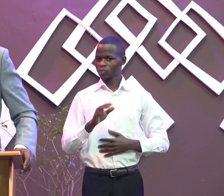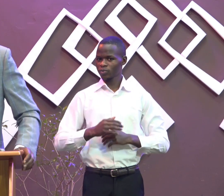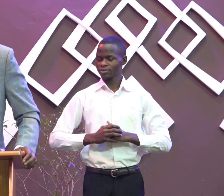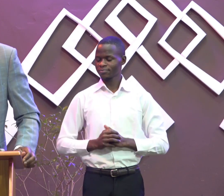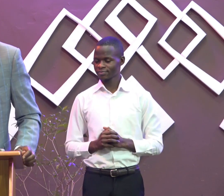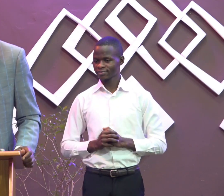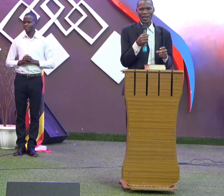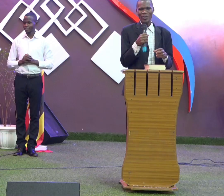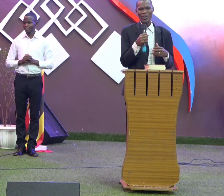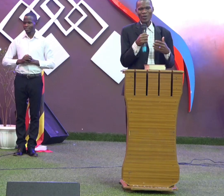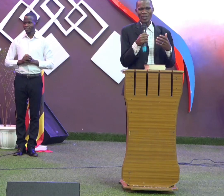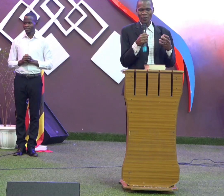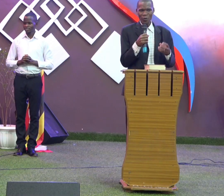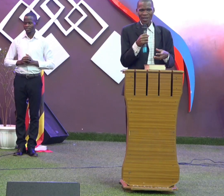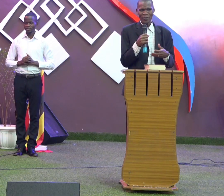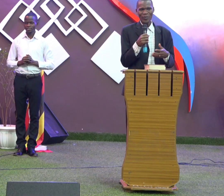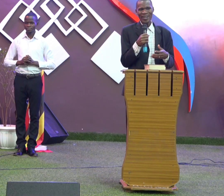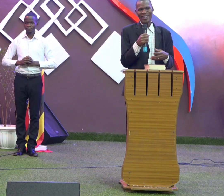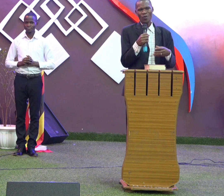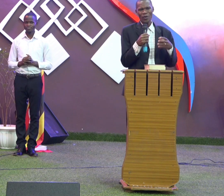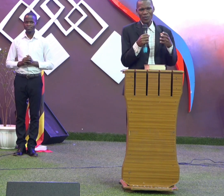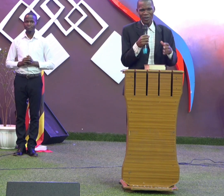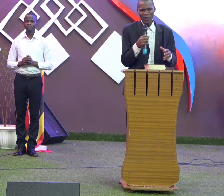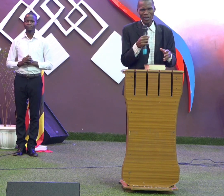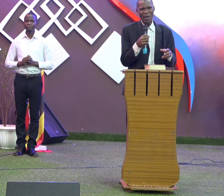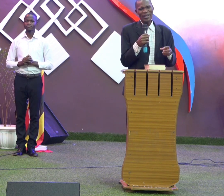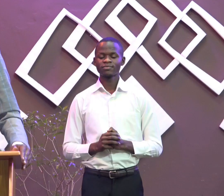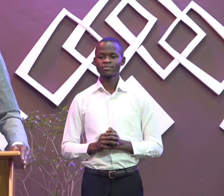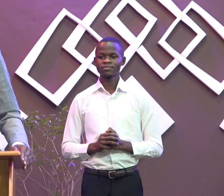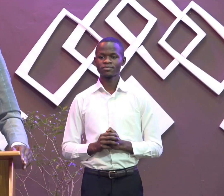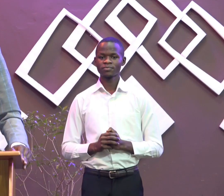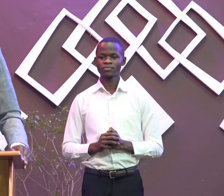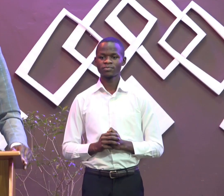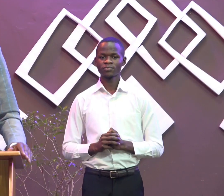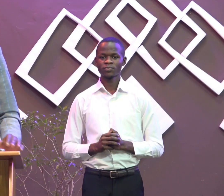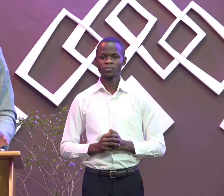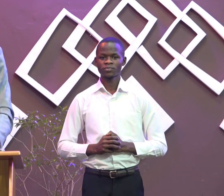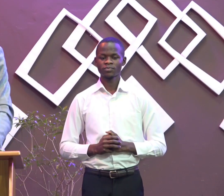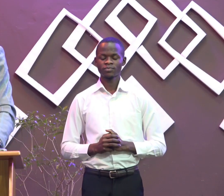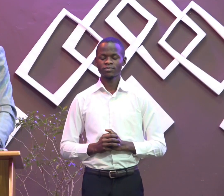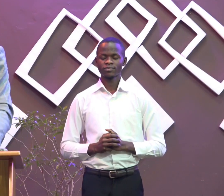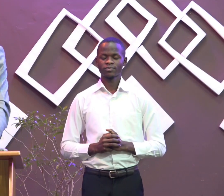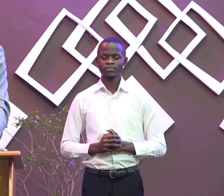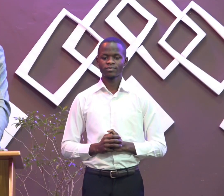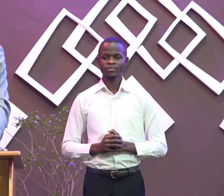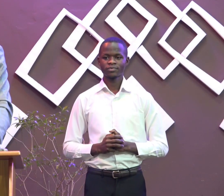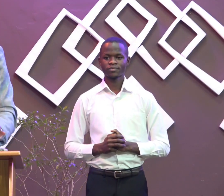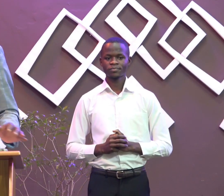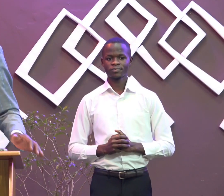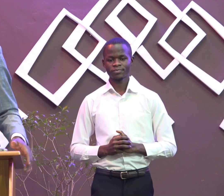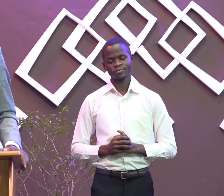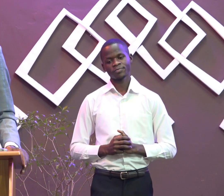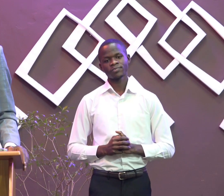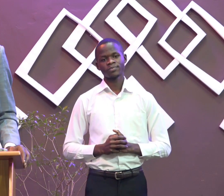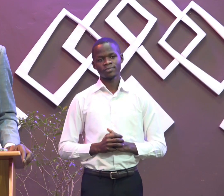for the land and we were required to pay another 1 million. That was a great miracle and the whole church rejoiced